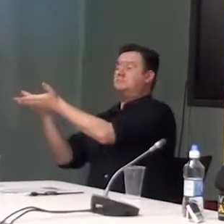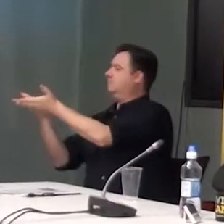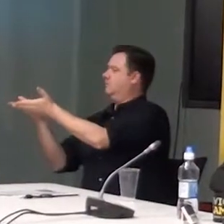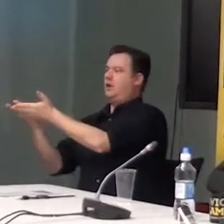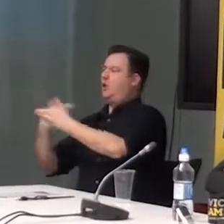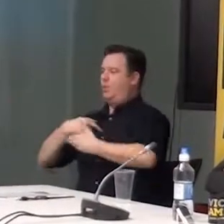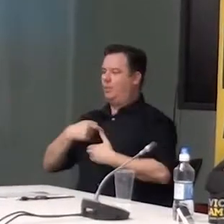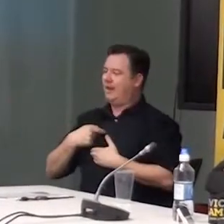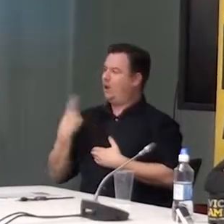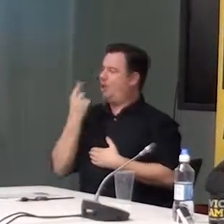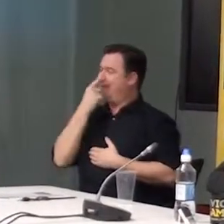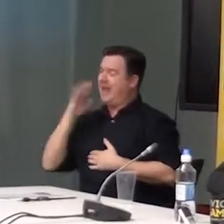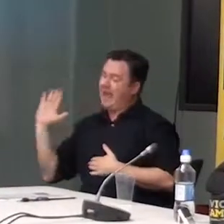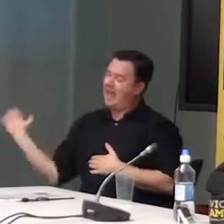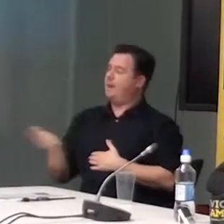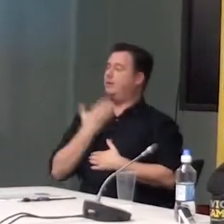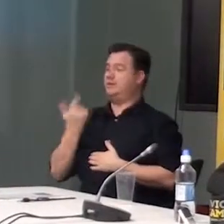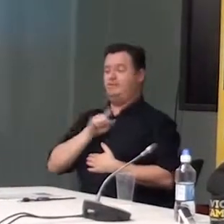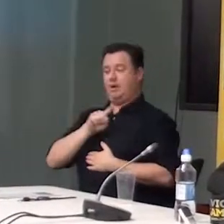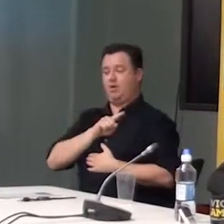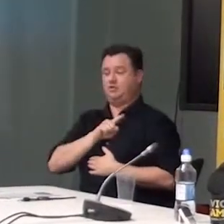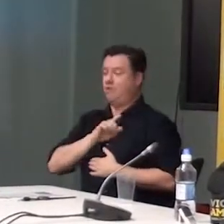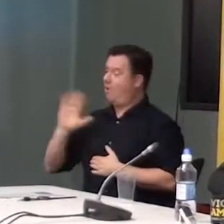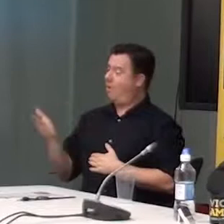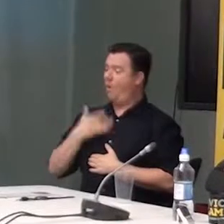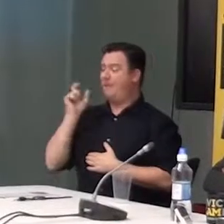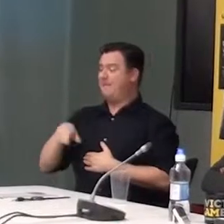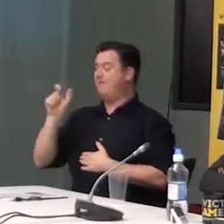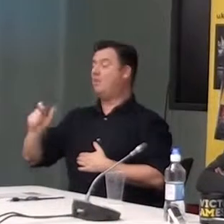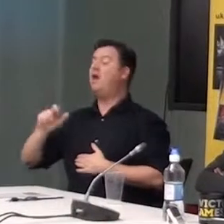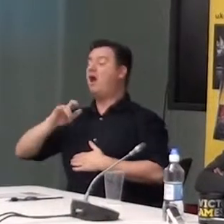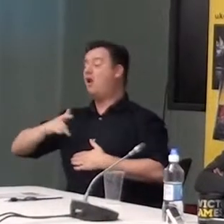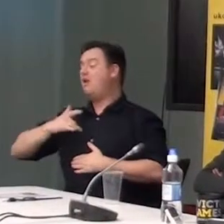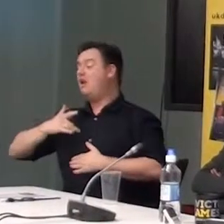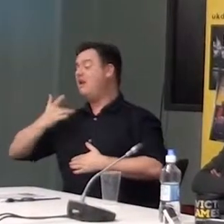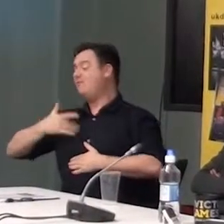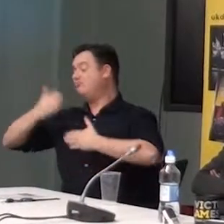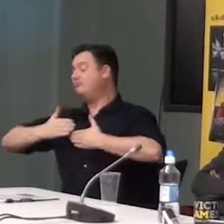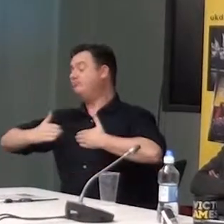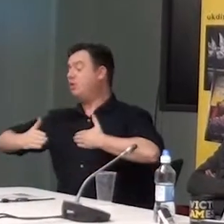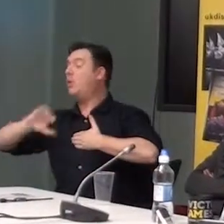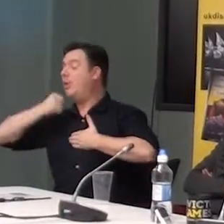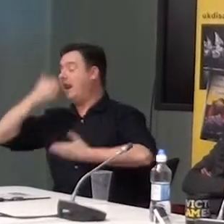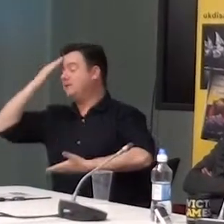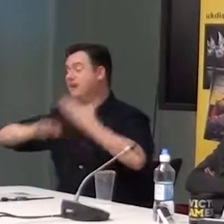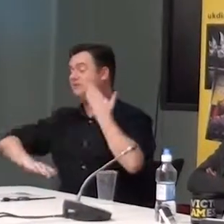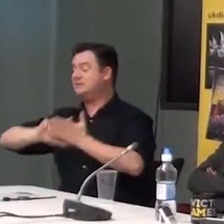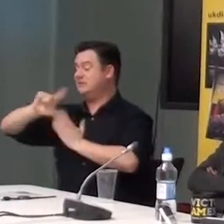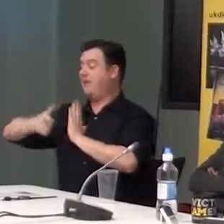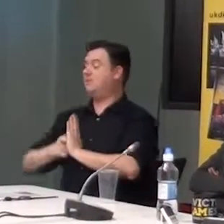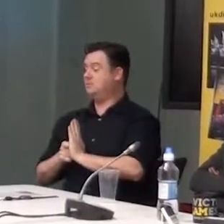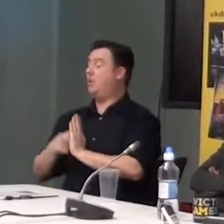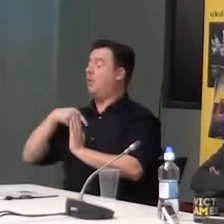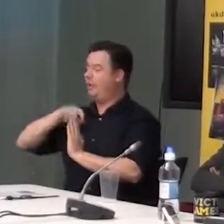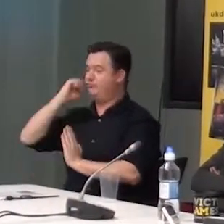be anybody, because all people, if they live a long time, are likely to experience disablement, and are likely to then